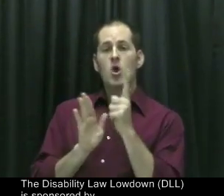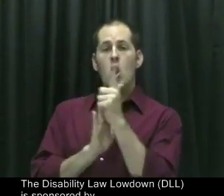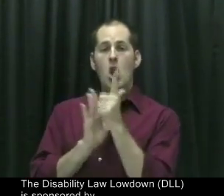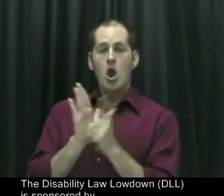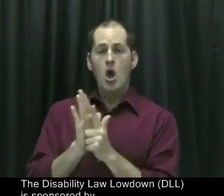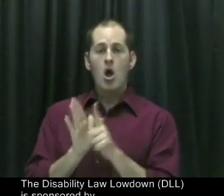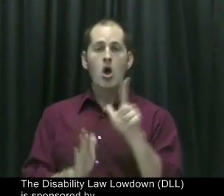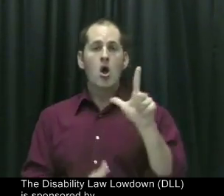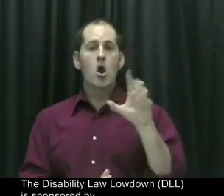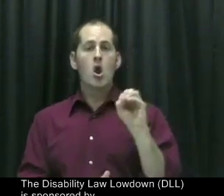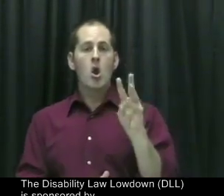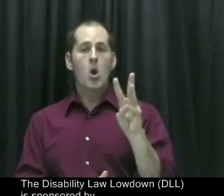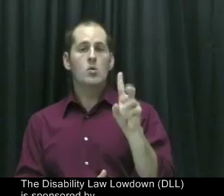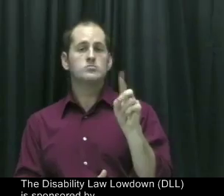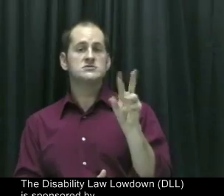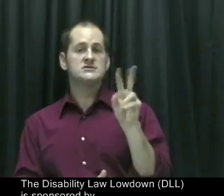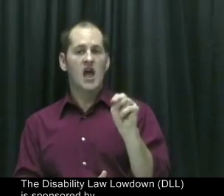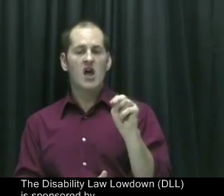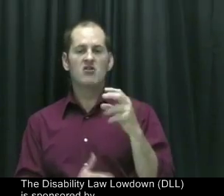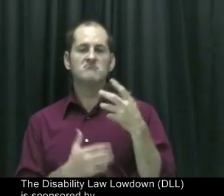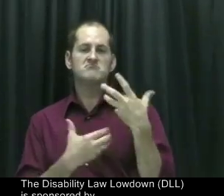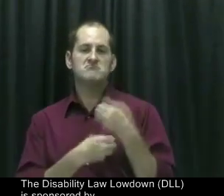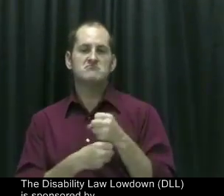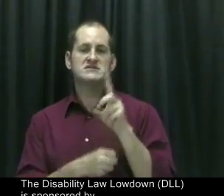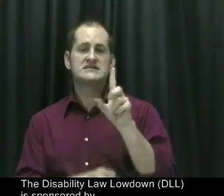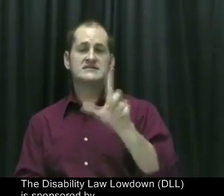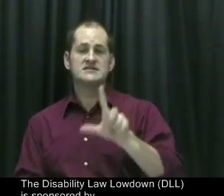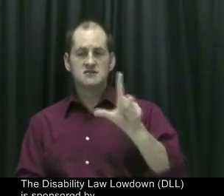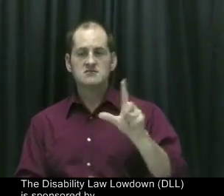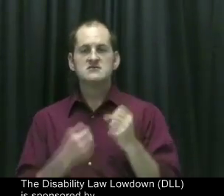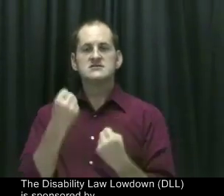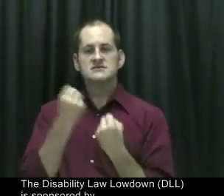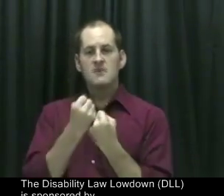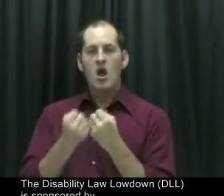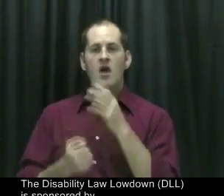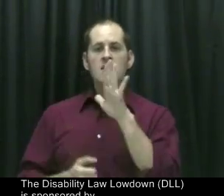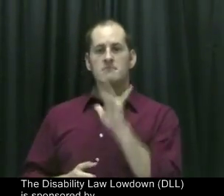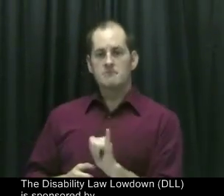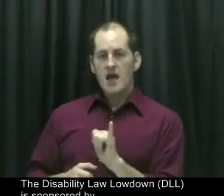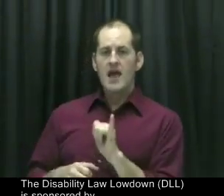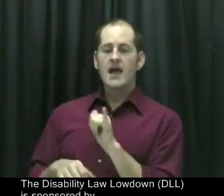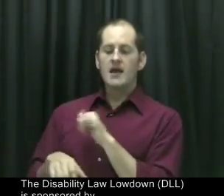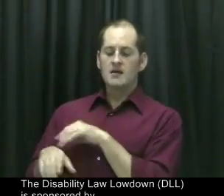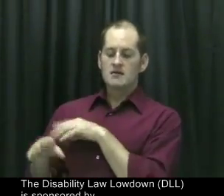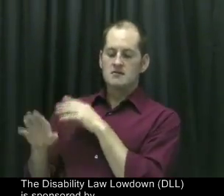The Disability Law Lowdown, or DLL, is sponsored by